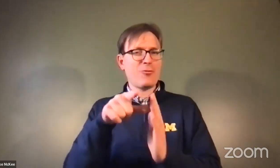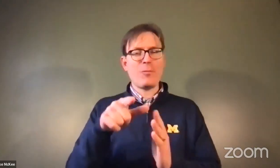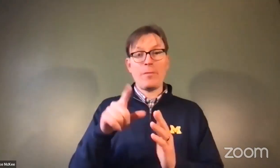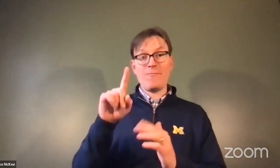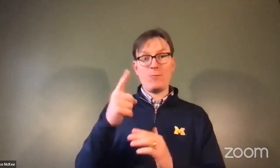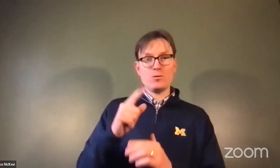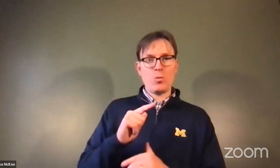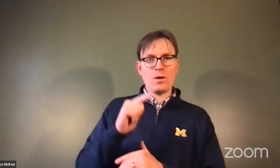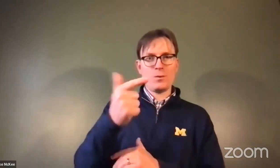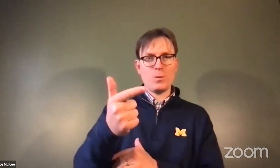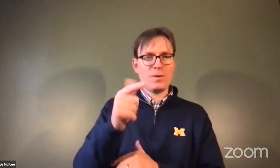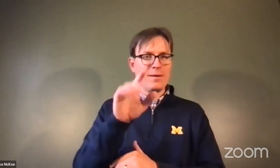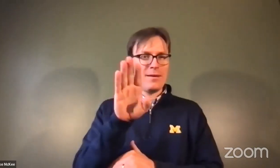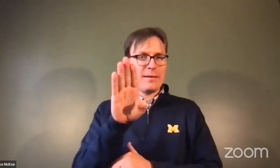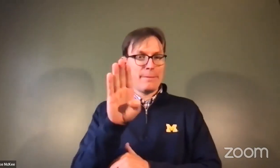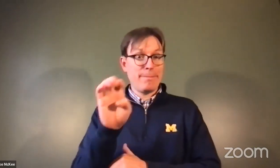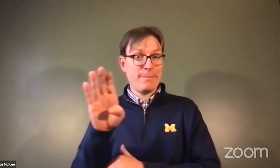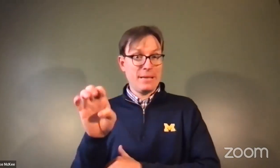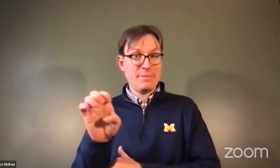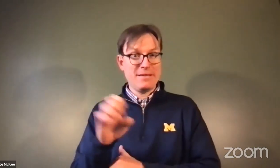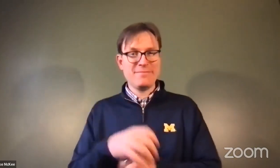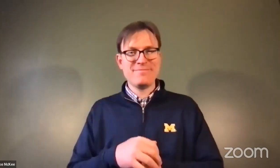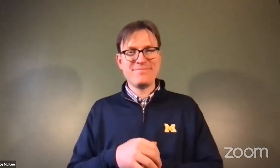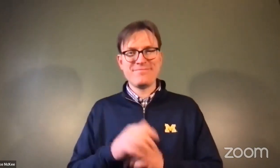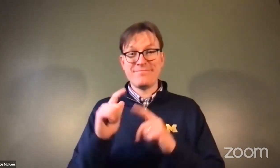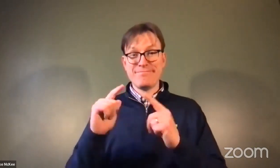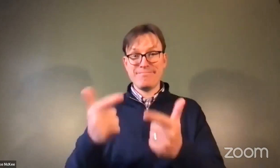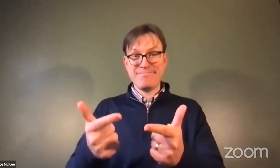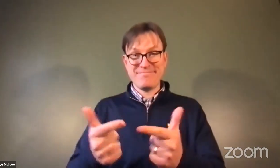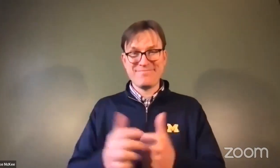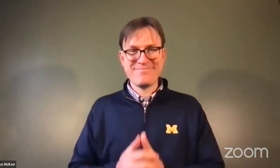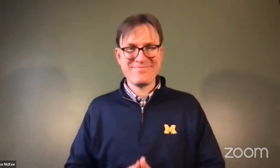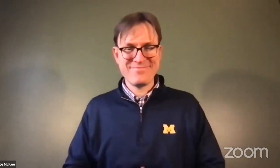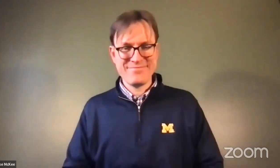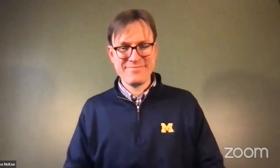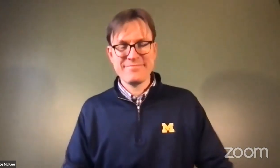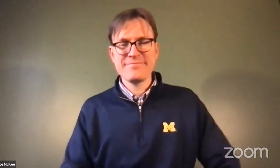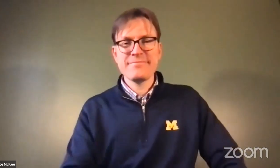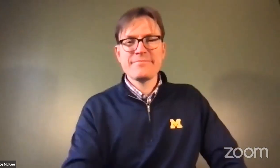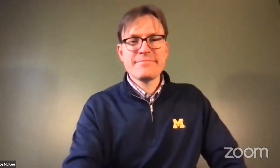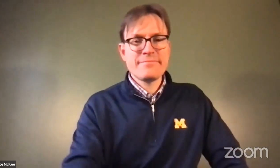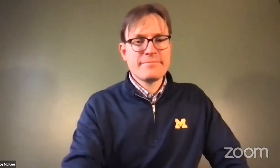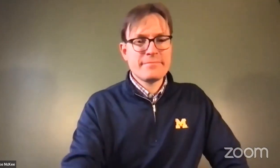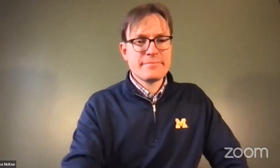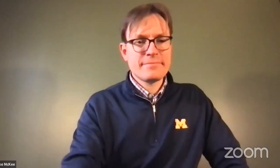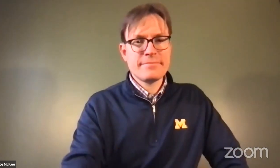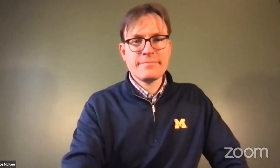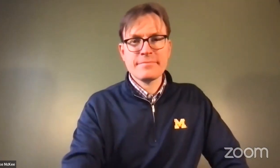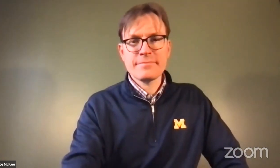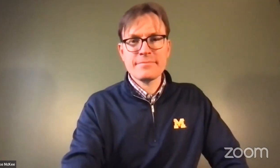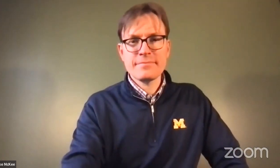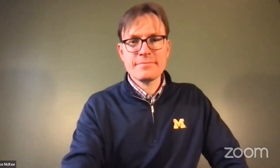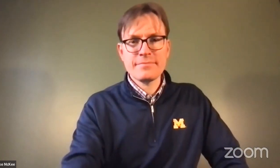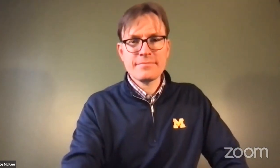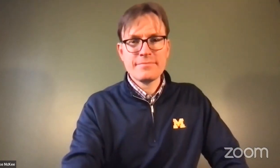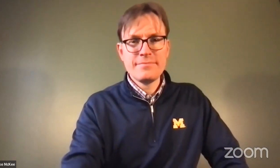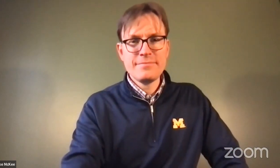And I'm also going to talk a little bit more about how to talk about this with your doctor. But now I want to hand it over to BB Baker.